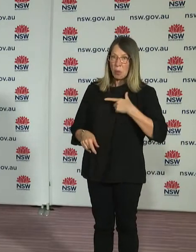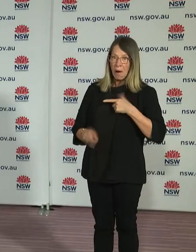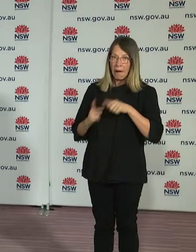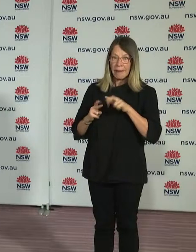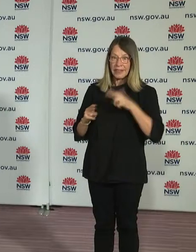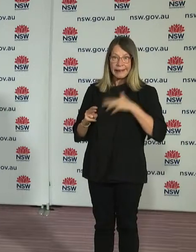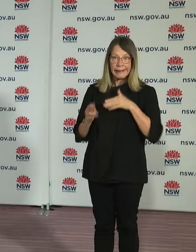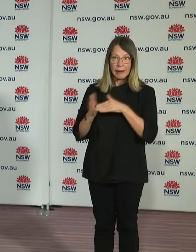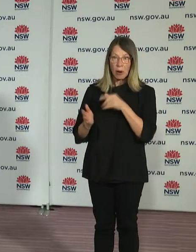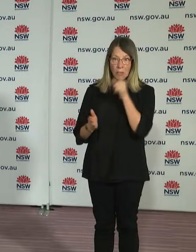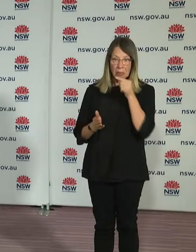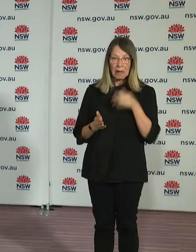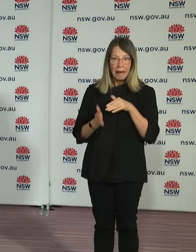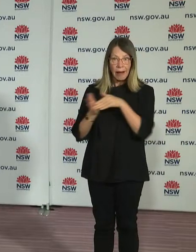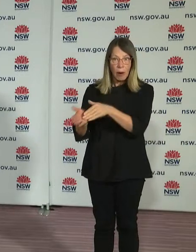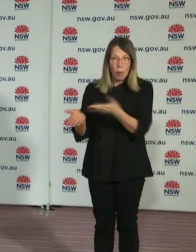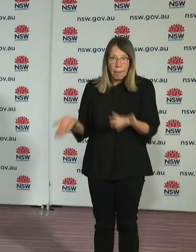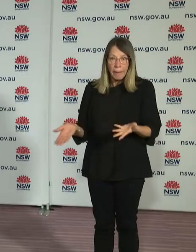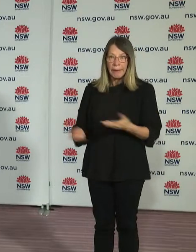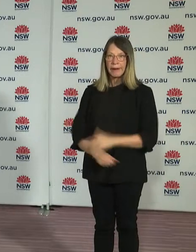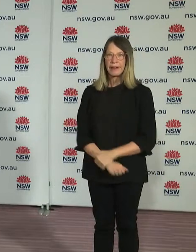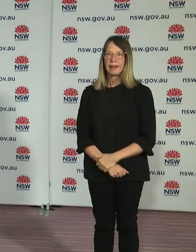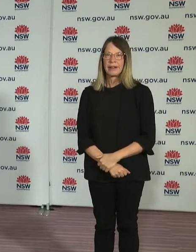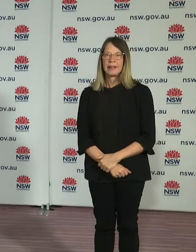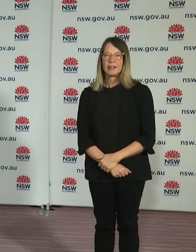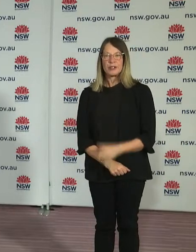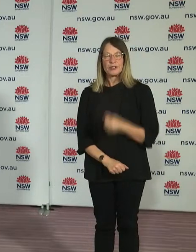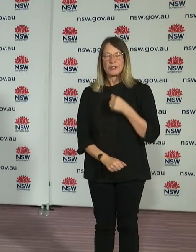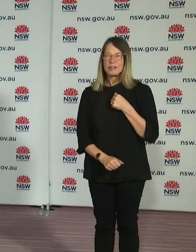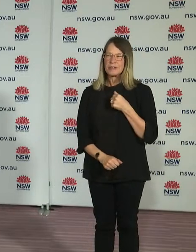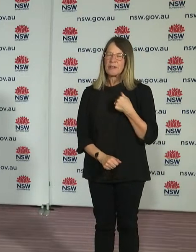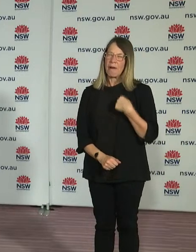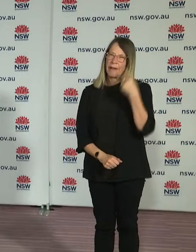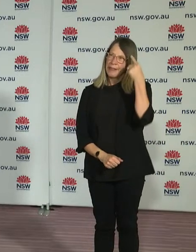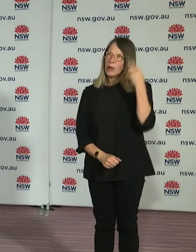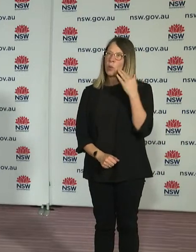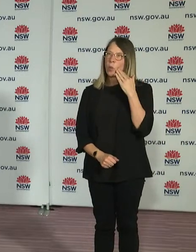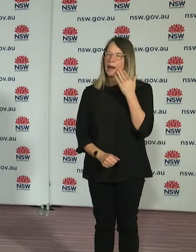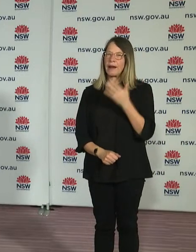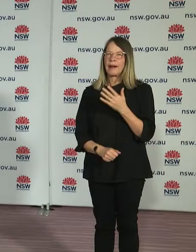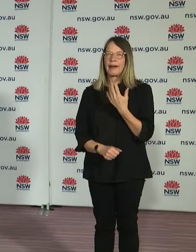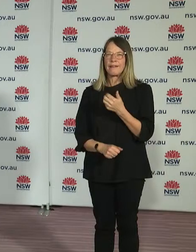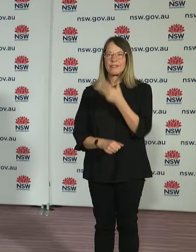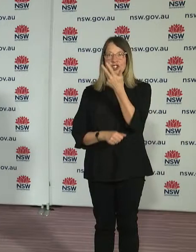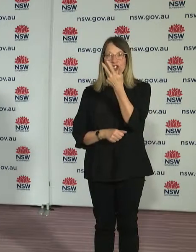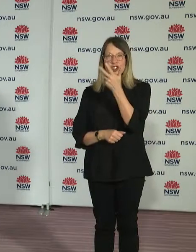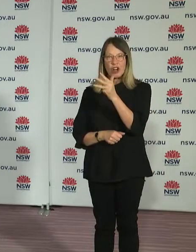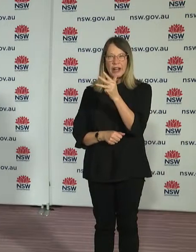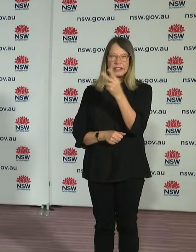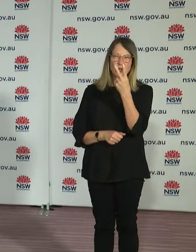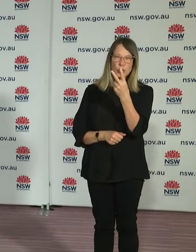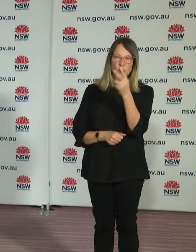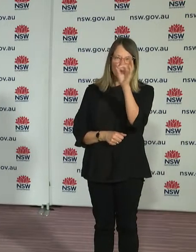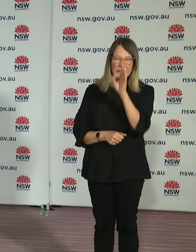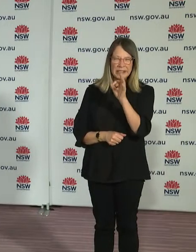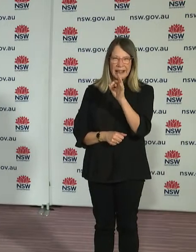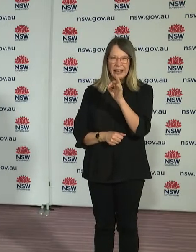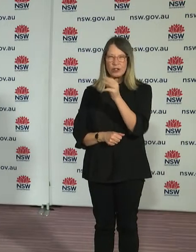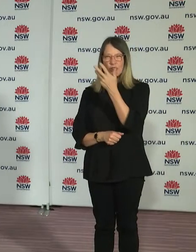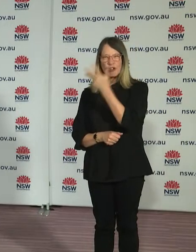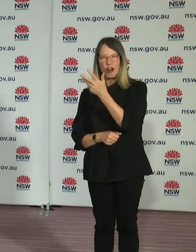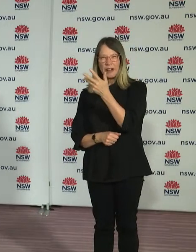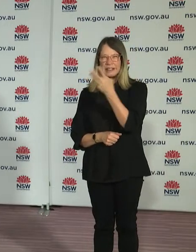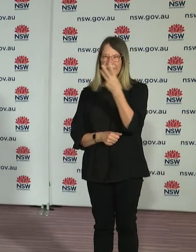the question I'll always raise is when we get to that 92% and 93%, who is in that 7% that hasn't